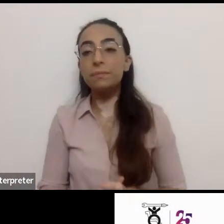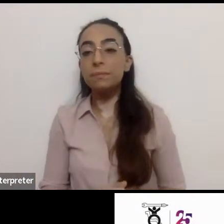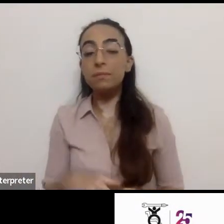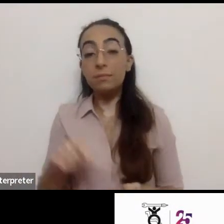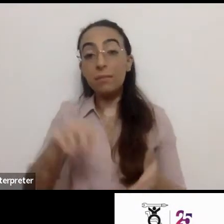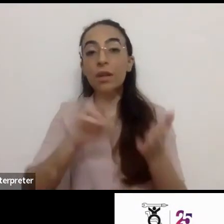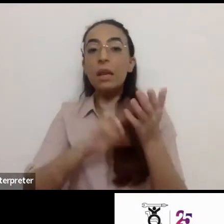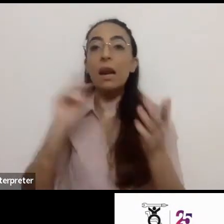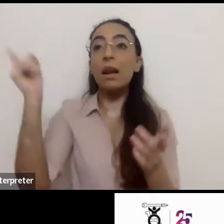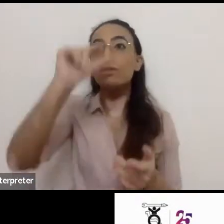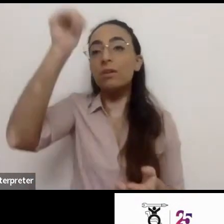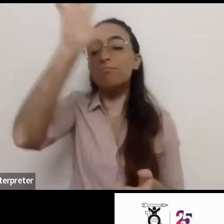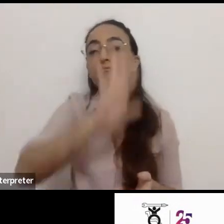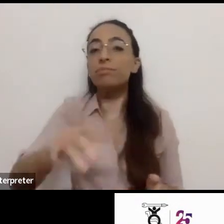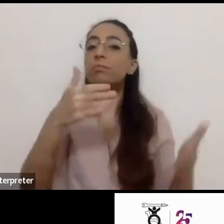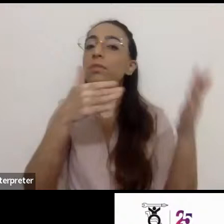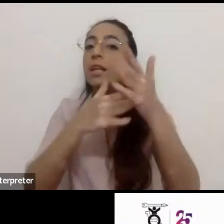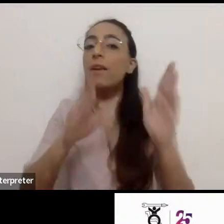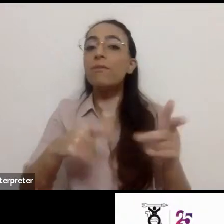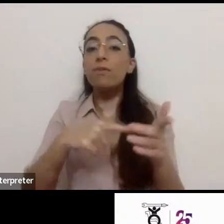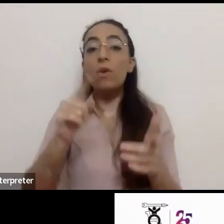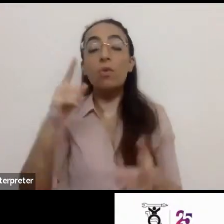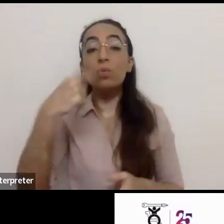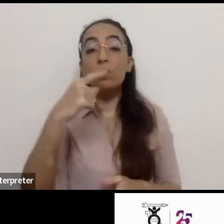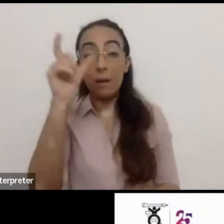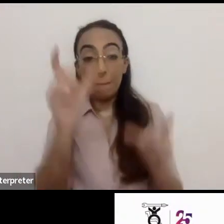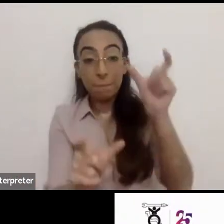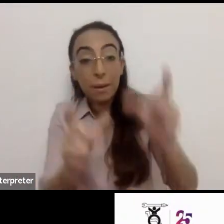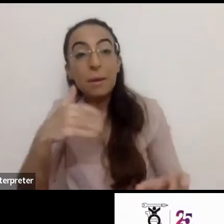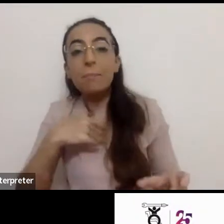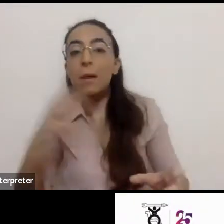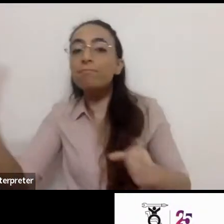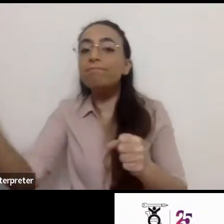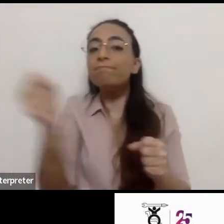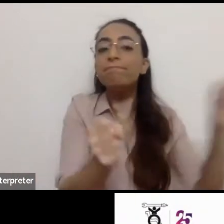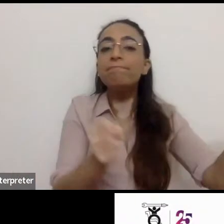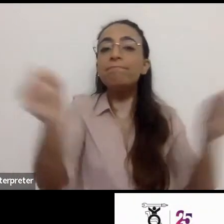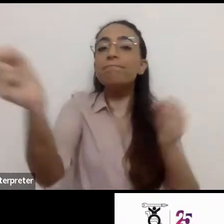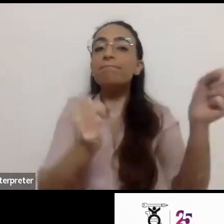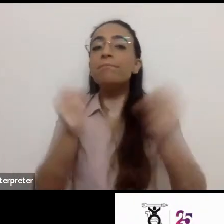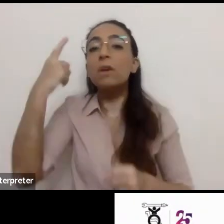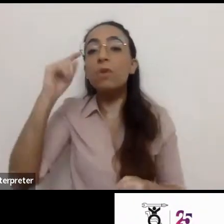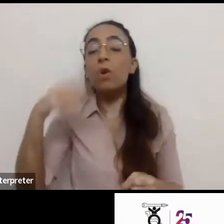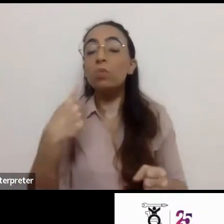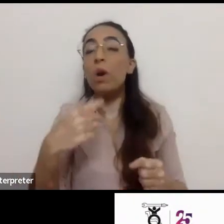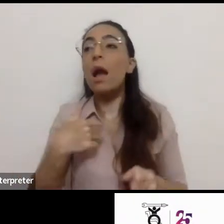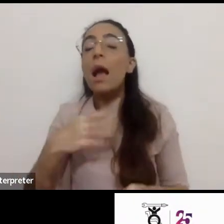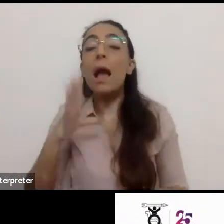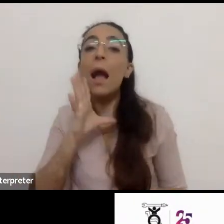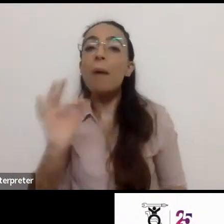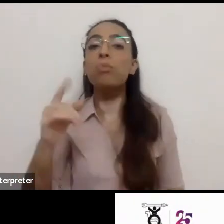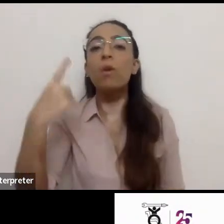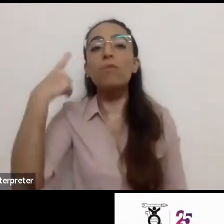nation, bringing people into the foray who understand this as a subject matter of